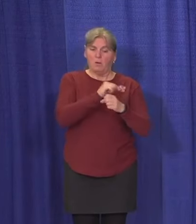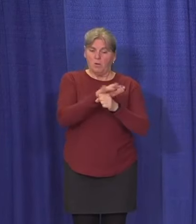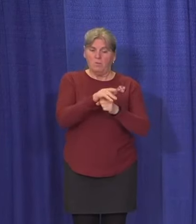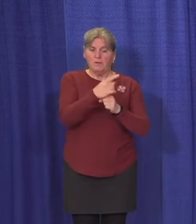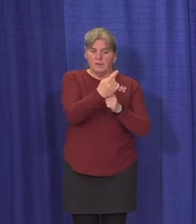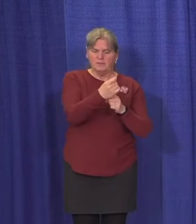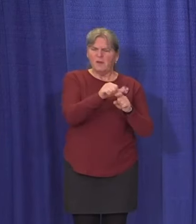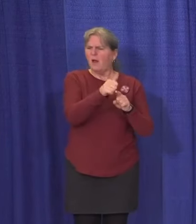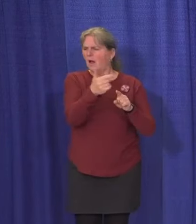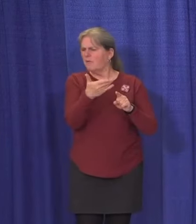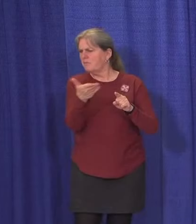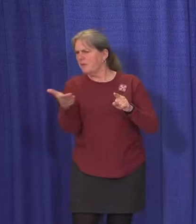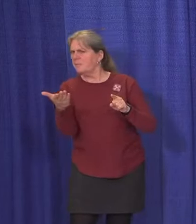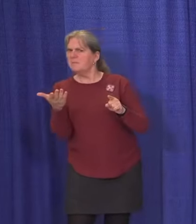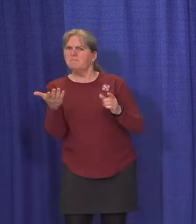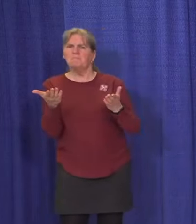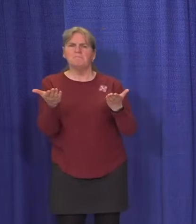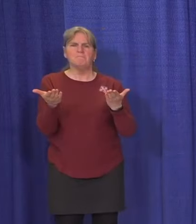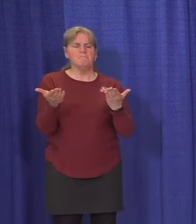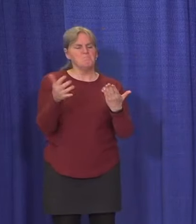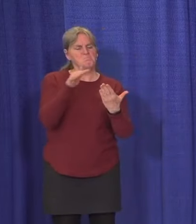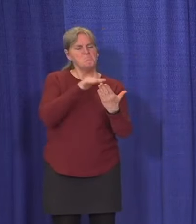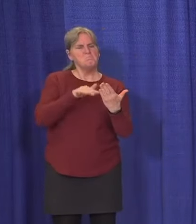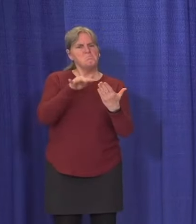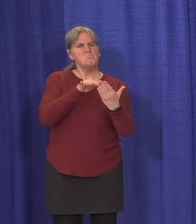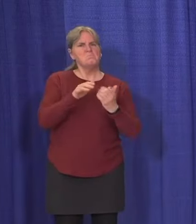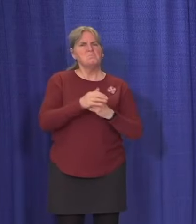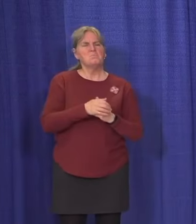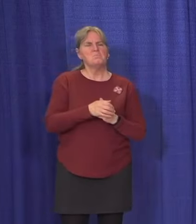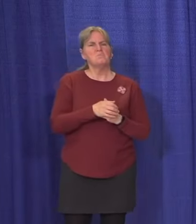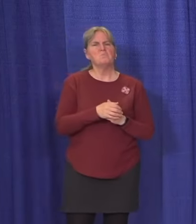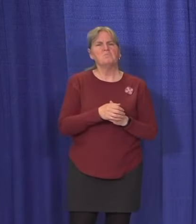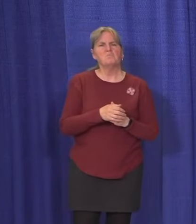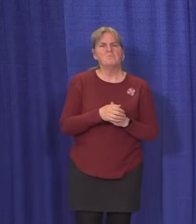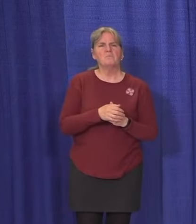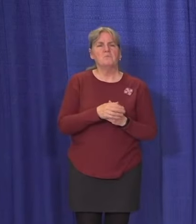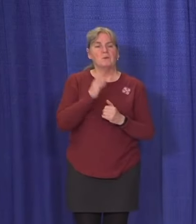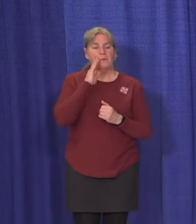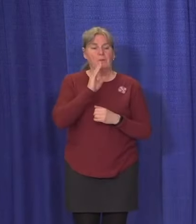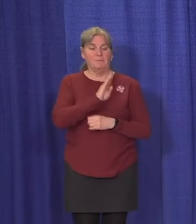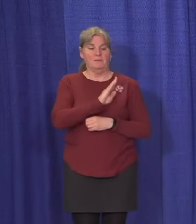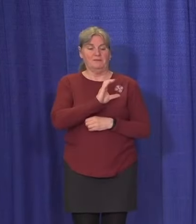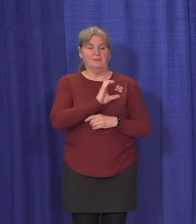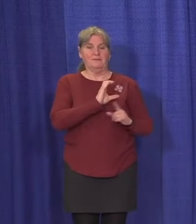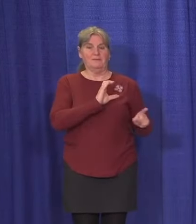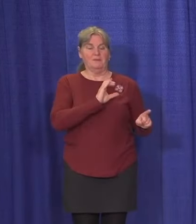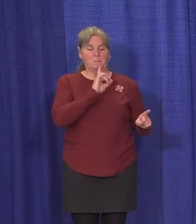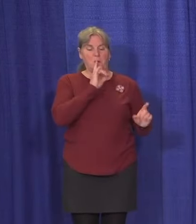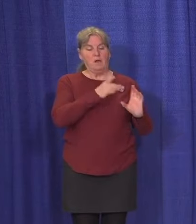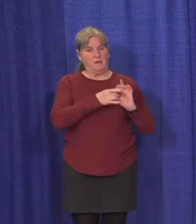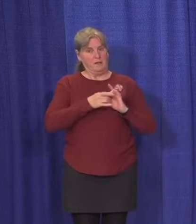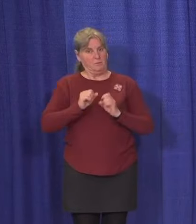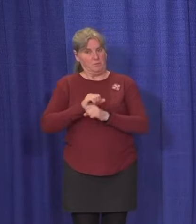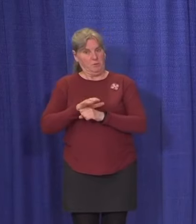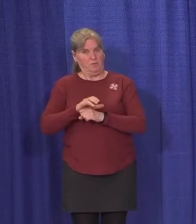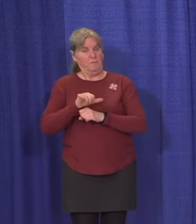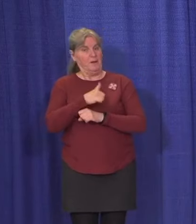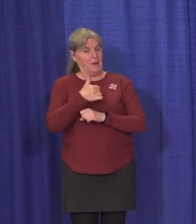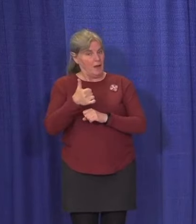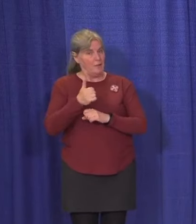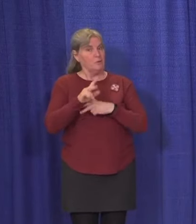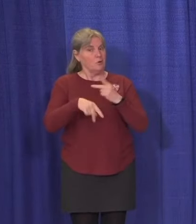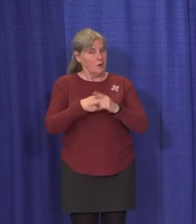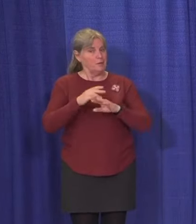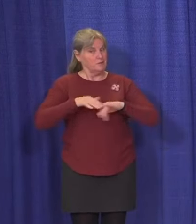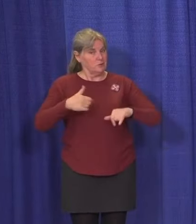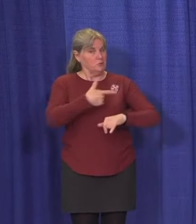immunizations. And there is, for instance, the model in BC, again, not for COVID, but for other childhood immunizations